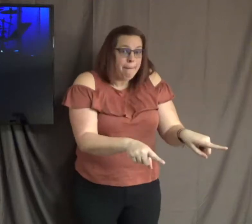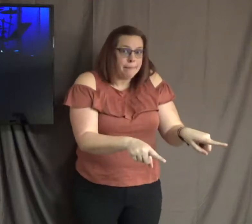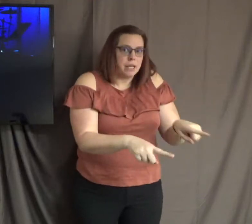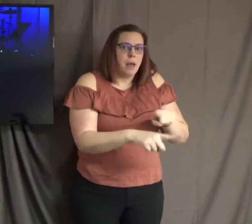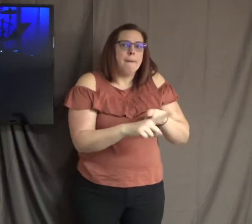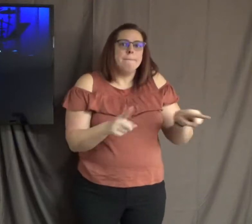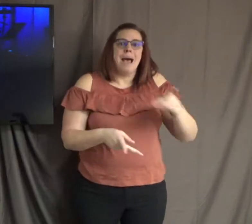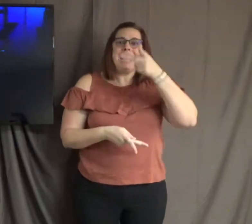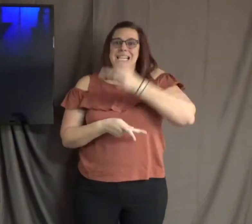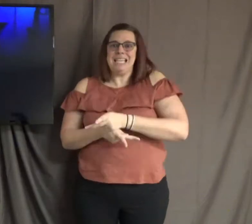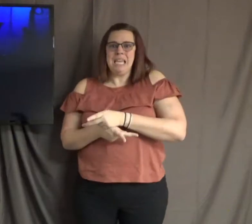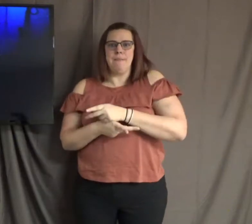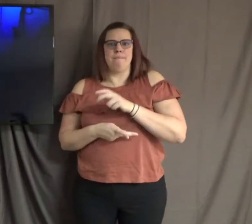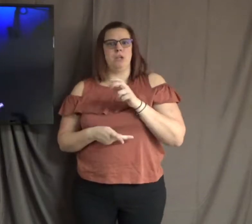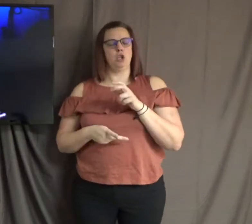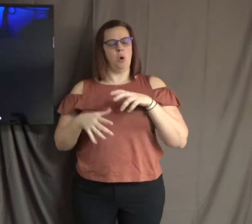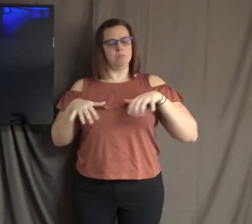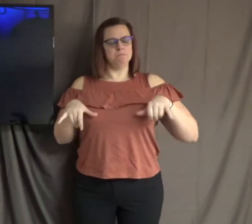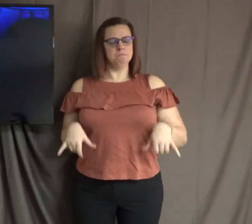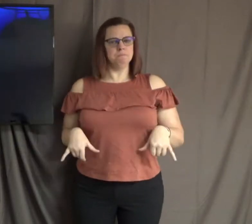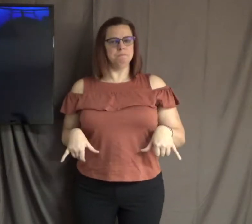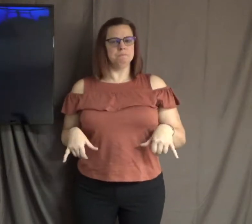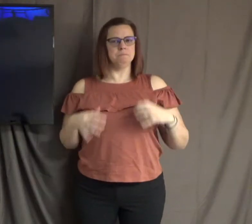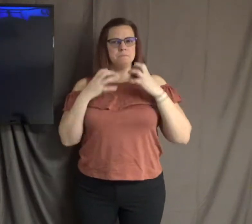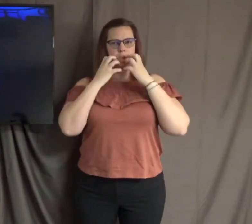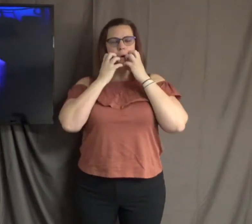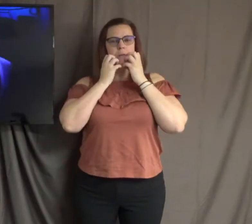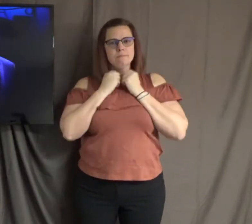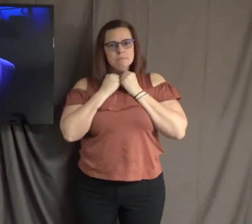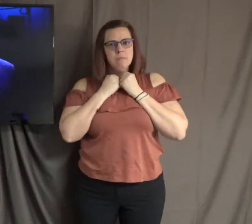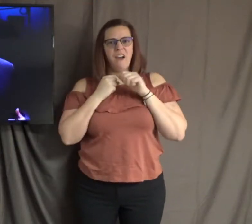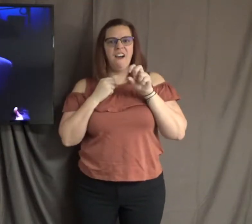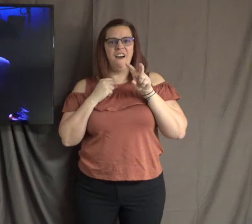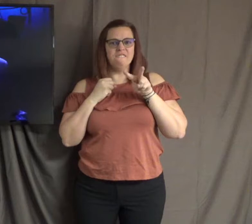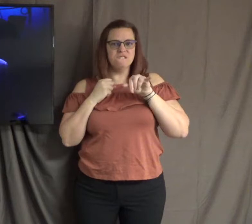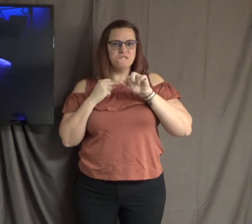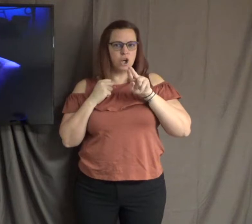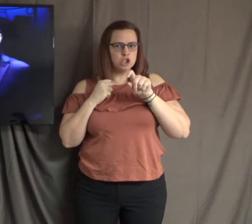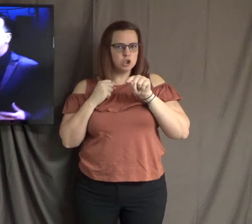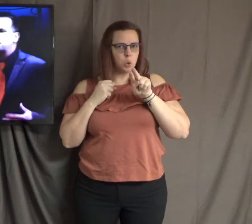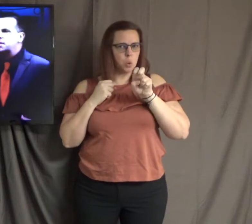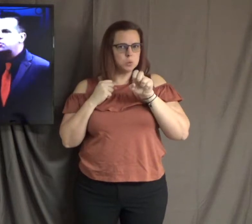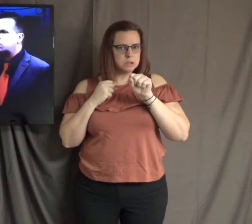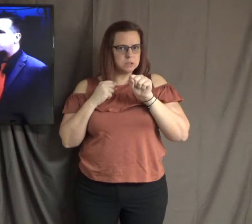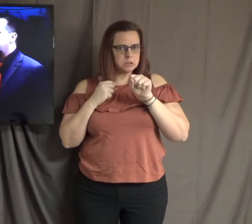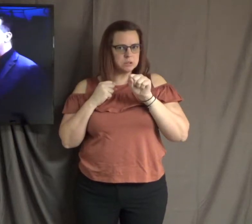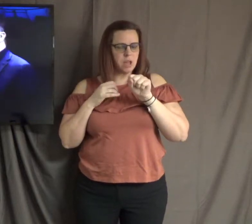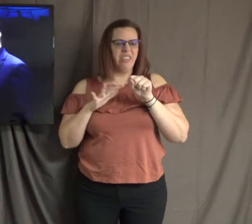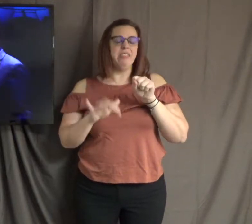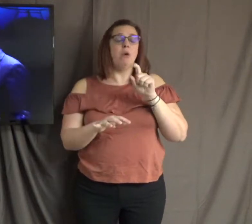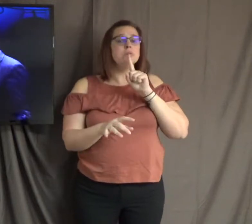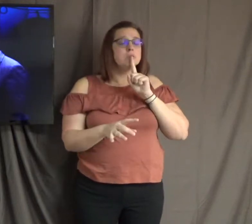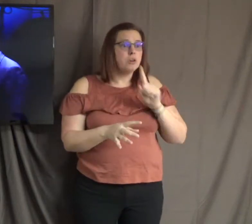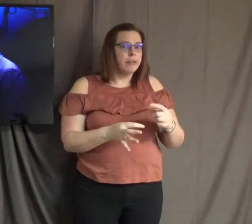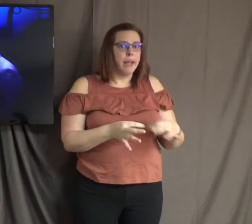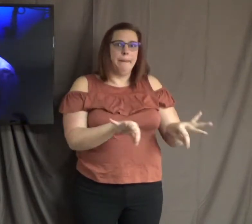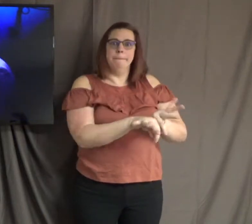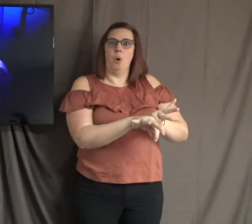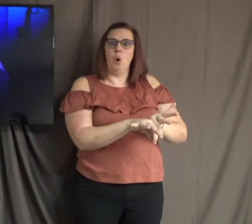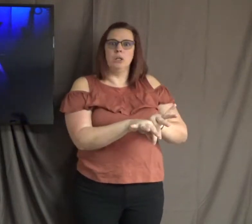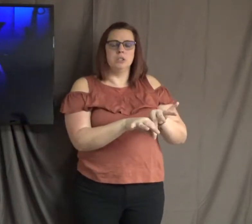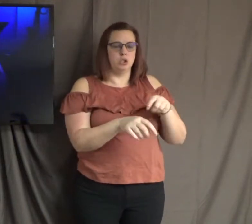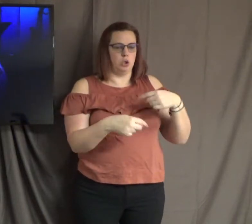composure. Hold to your virtues. And this was so important to me early in ministry when the music stunk on a